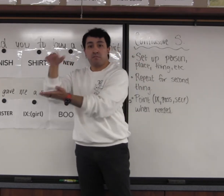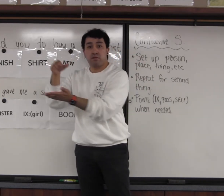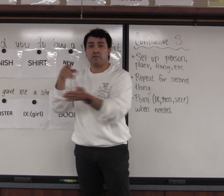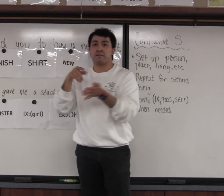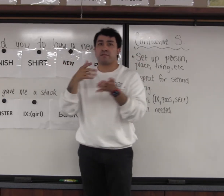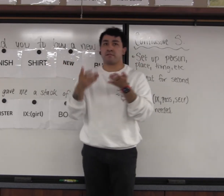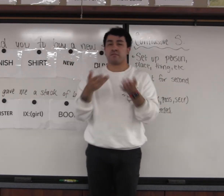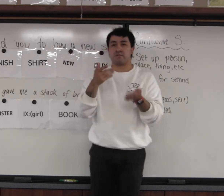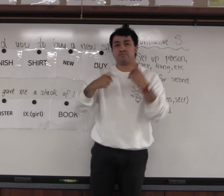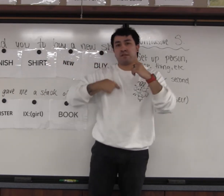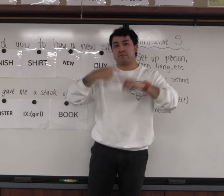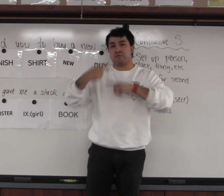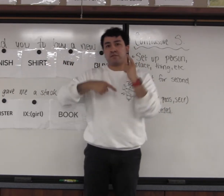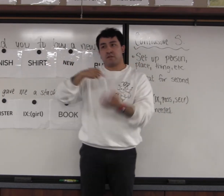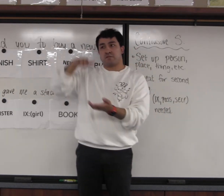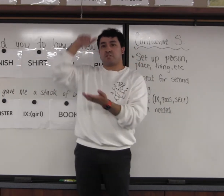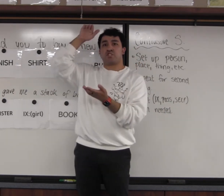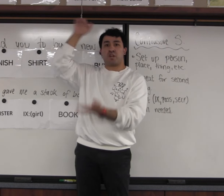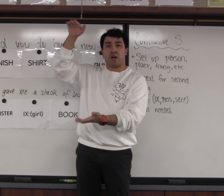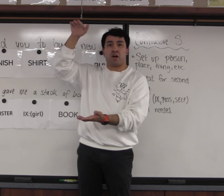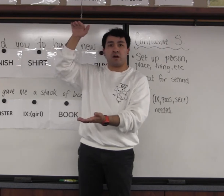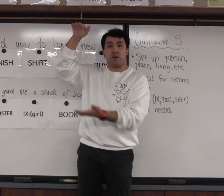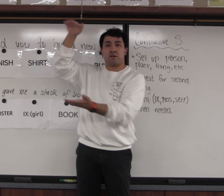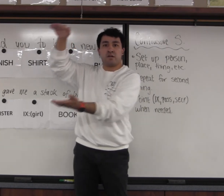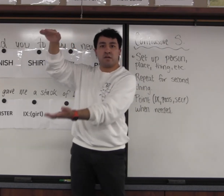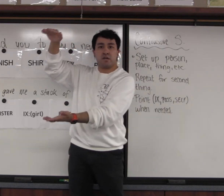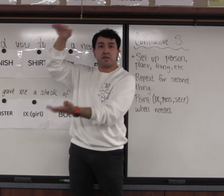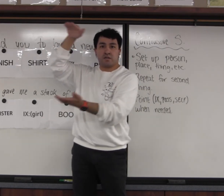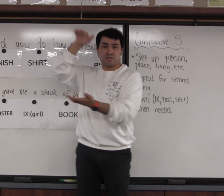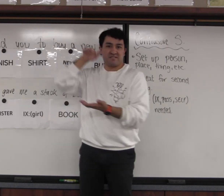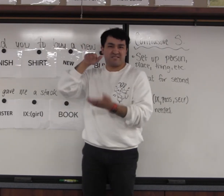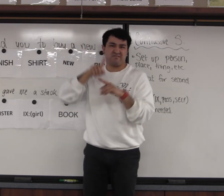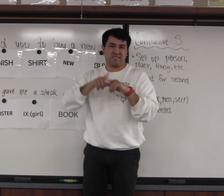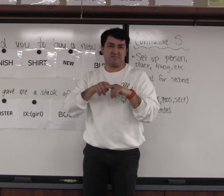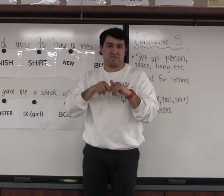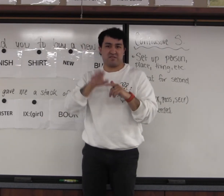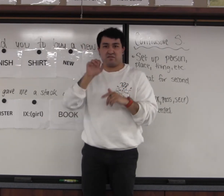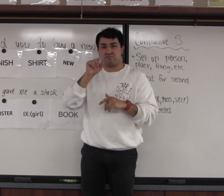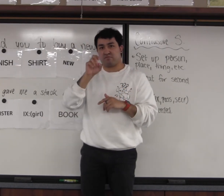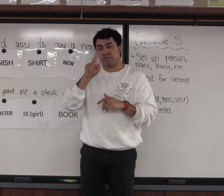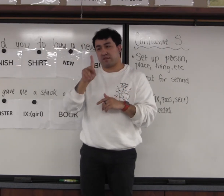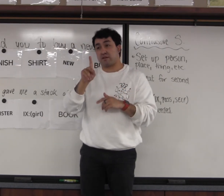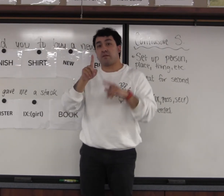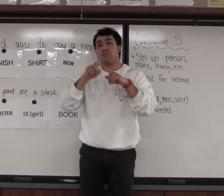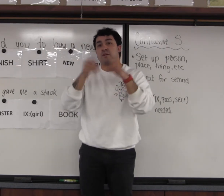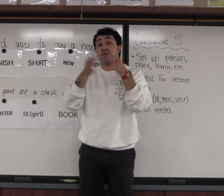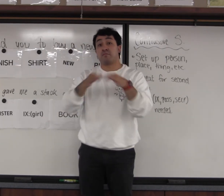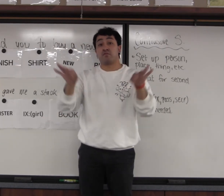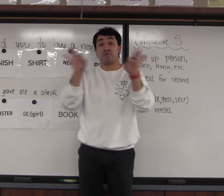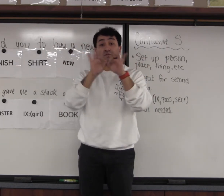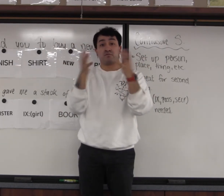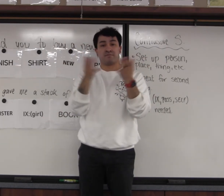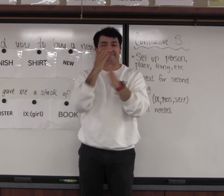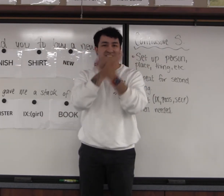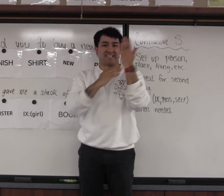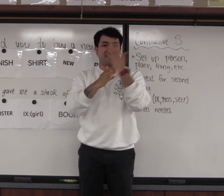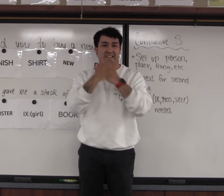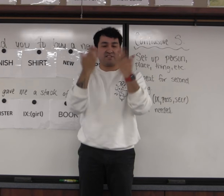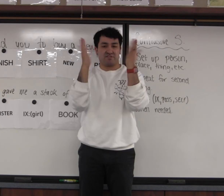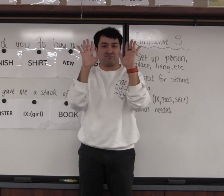if there are 3 big books, then maybe I would have to sign something more like this. So it really depends on how many books, what the books